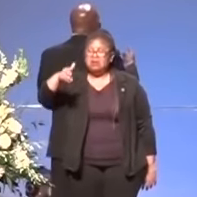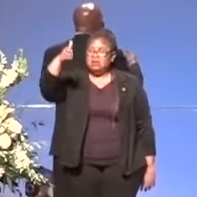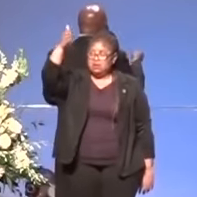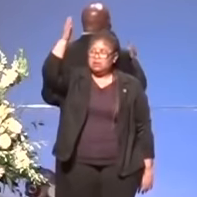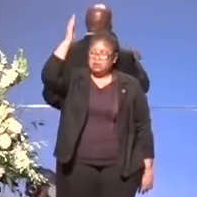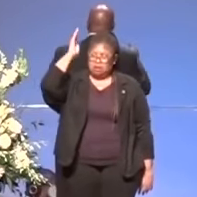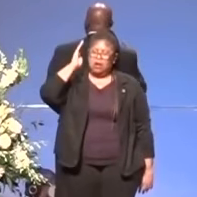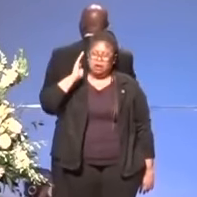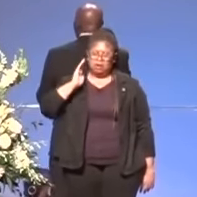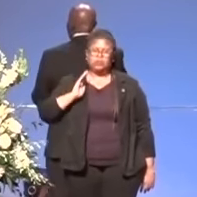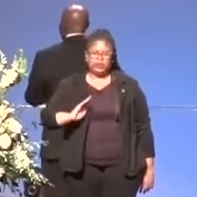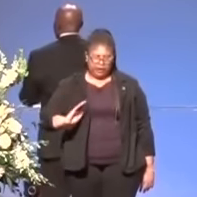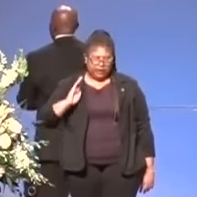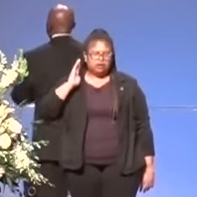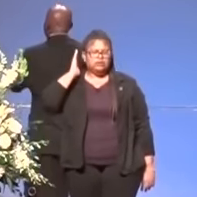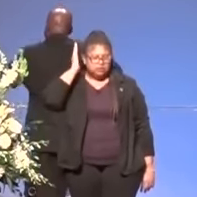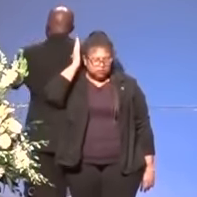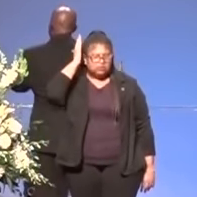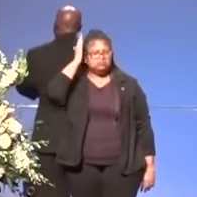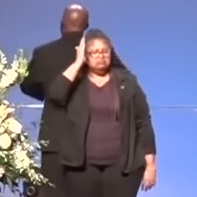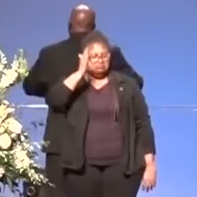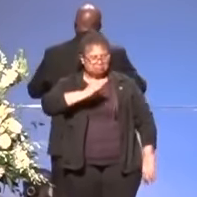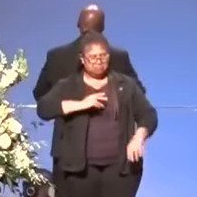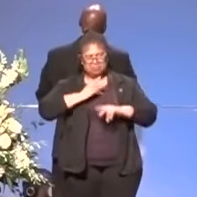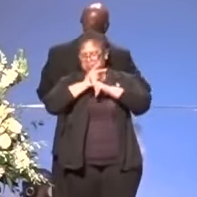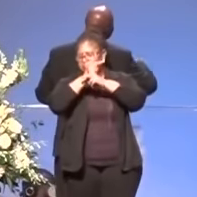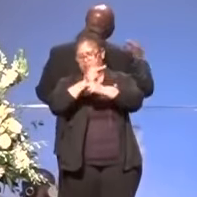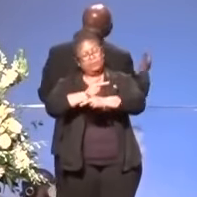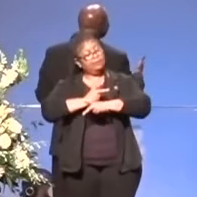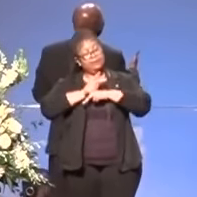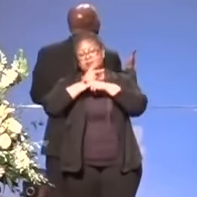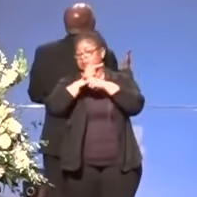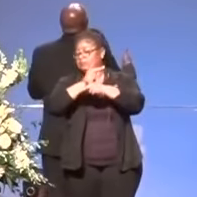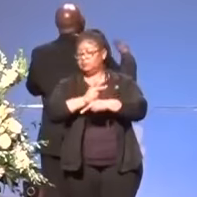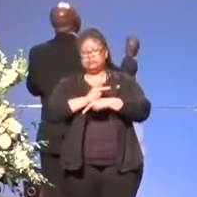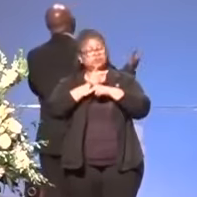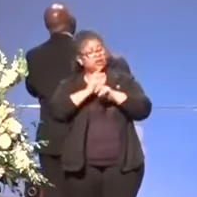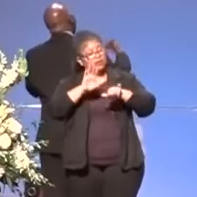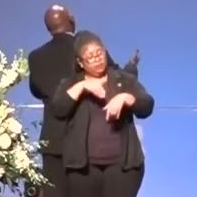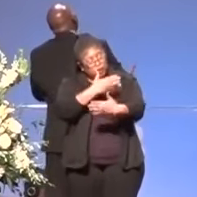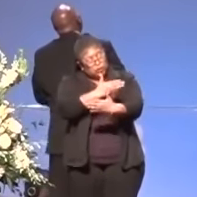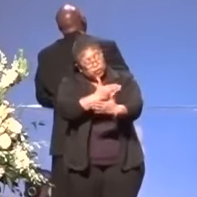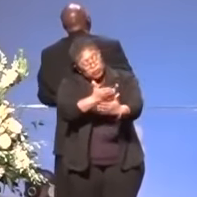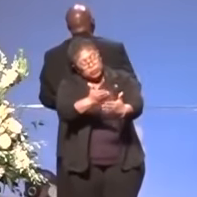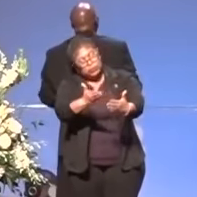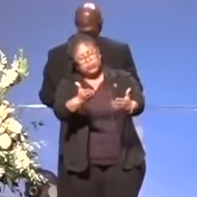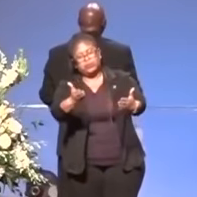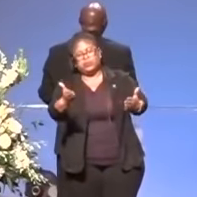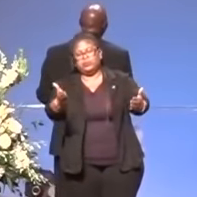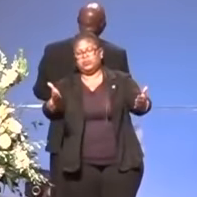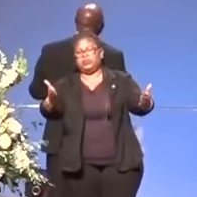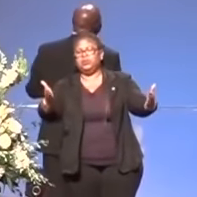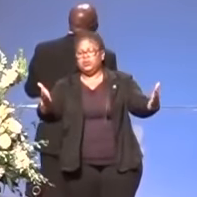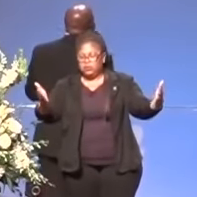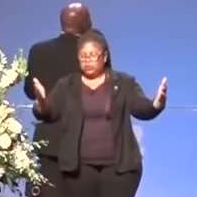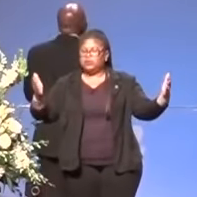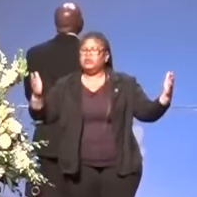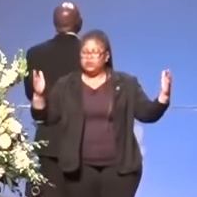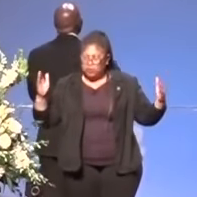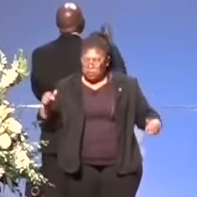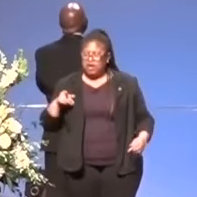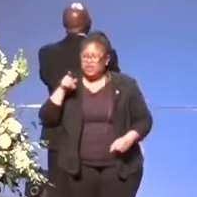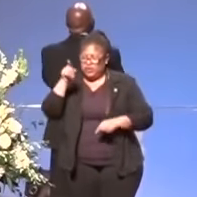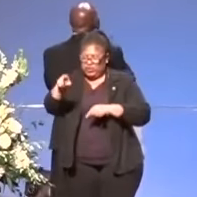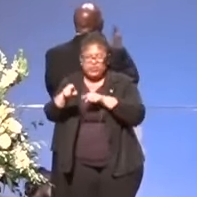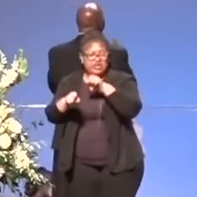will I know he will. He'll take care of you. Of you. Of you. Of